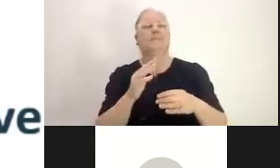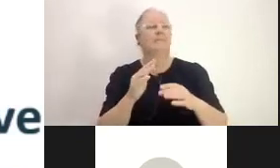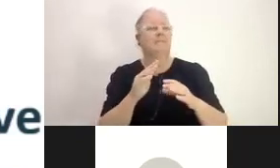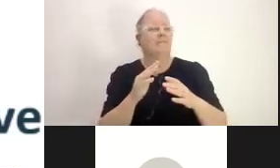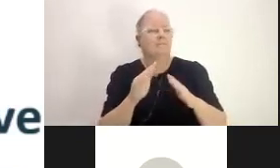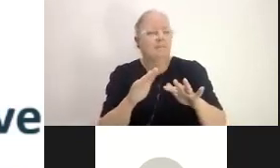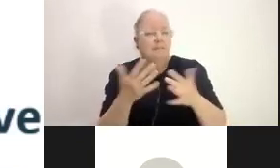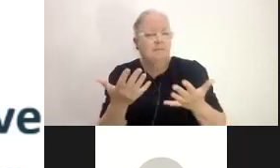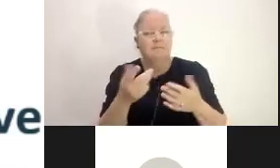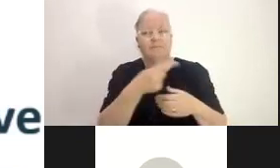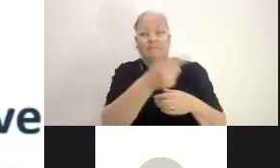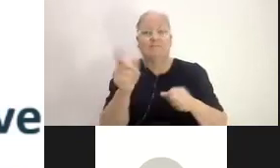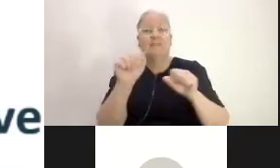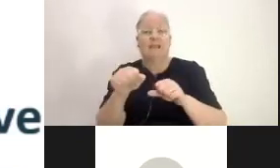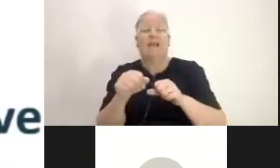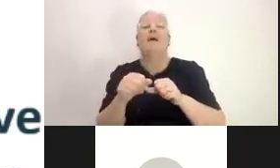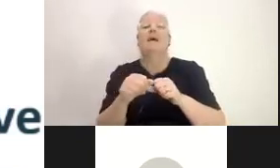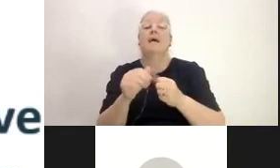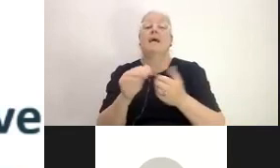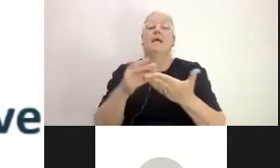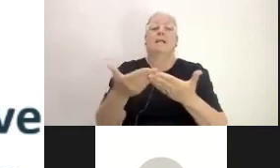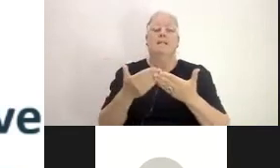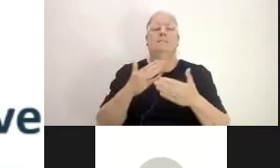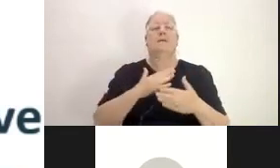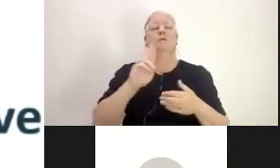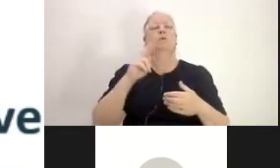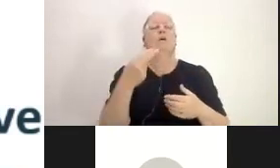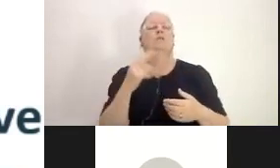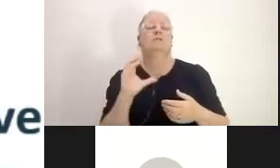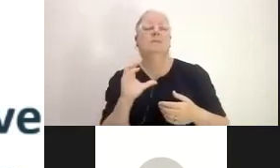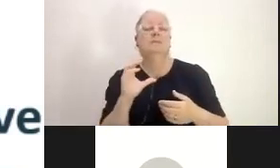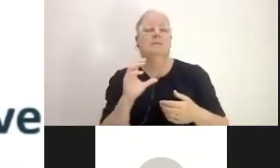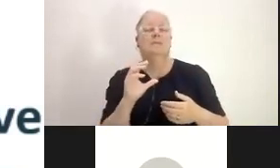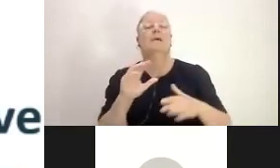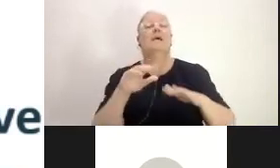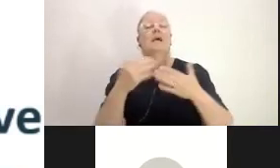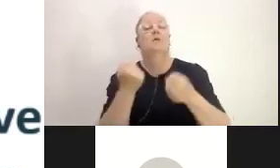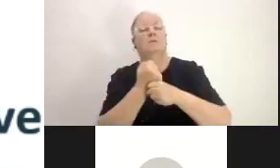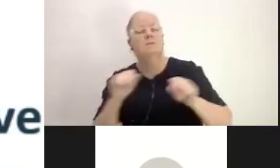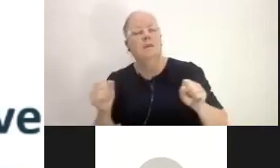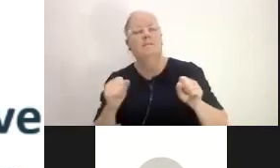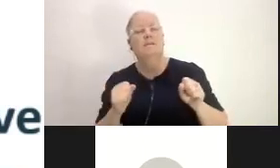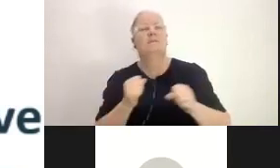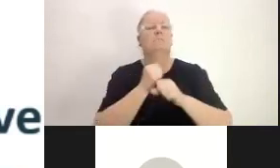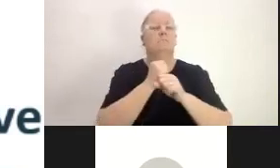can help to achieve universal coverage and lead, protect, legislate, advocate, invest, and